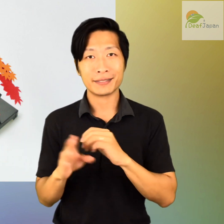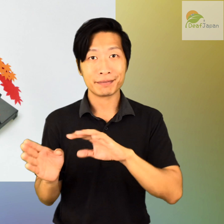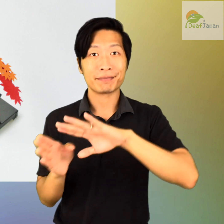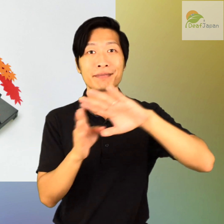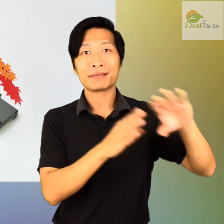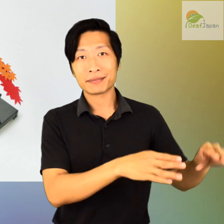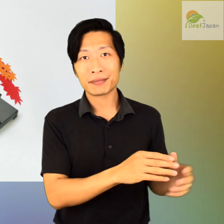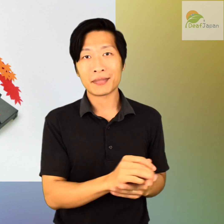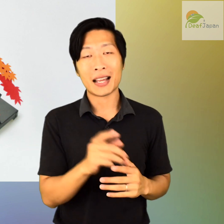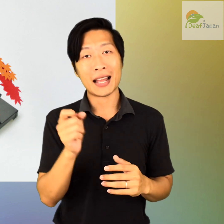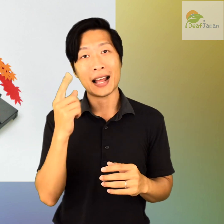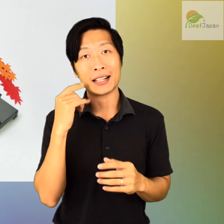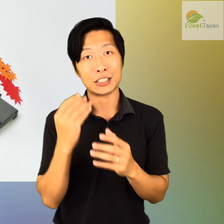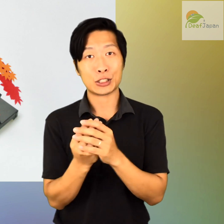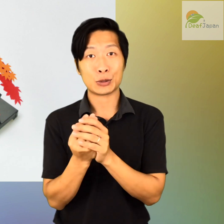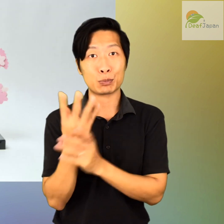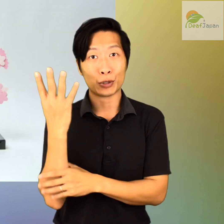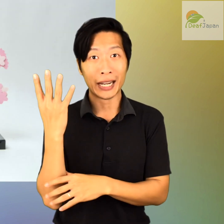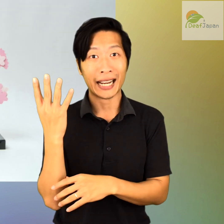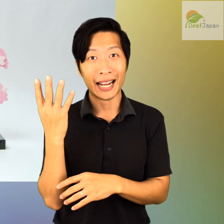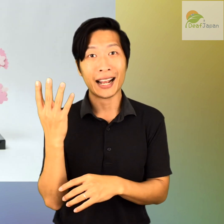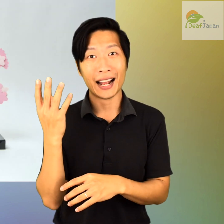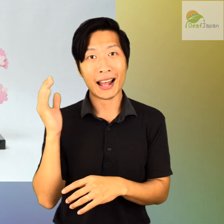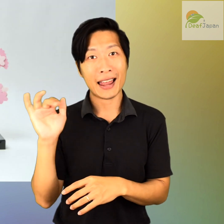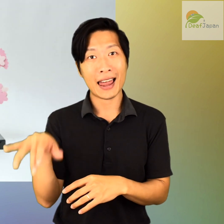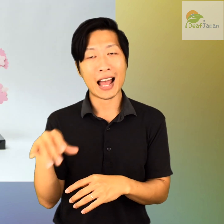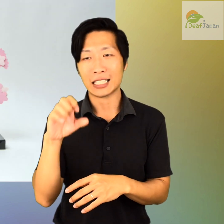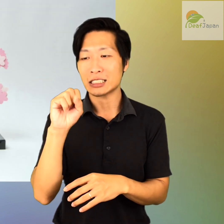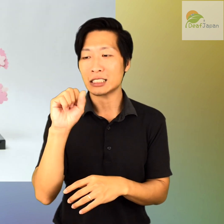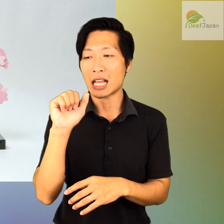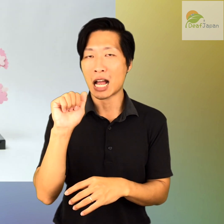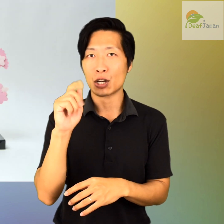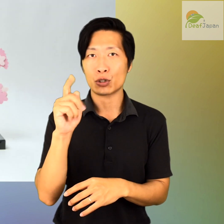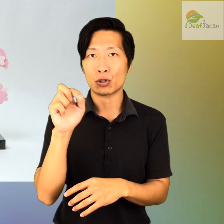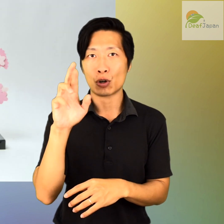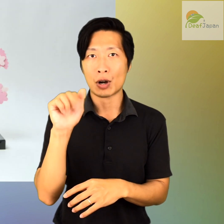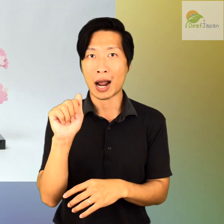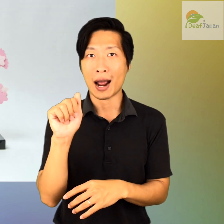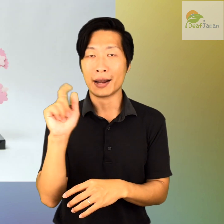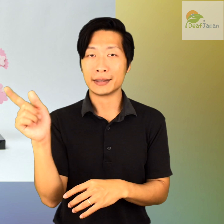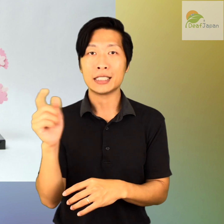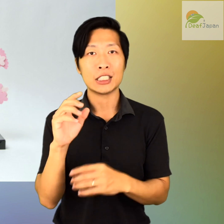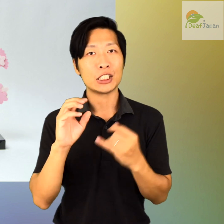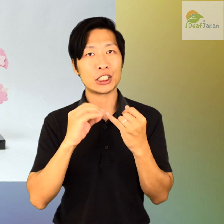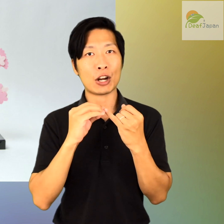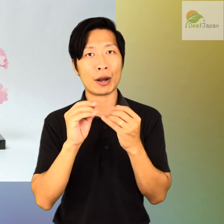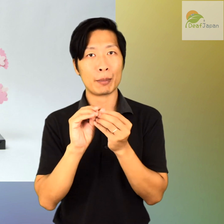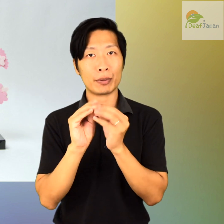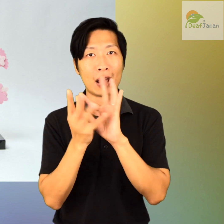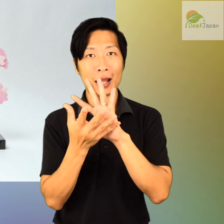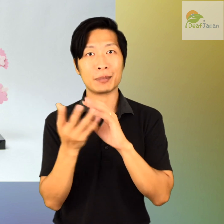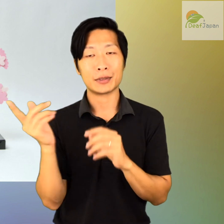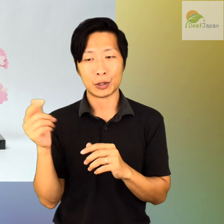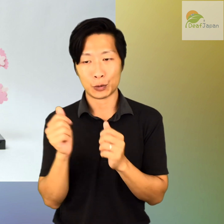Nothing says spring like the distinctive pink blossoms of the sakura, cherry blossom